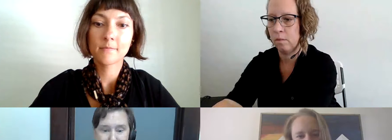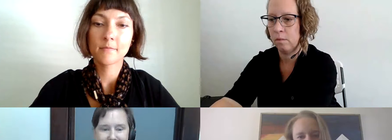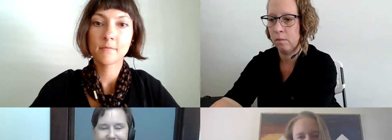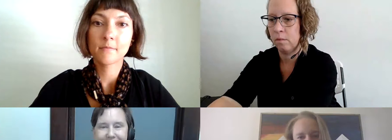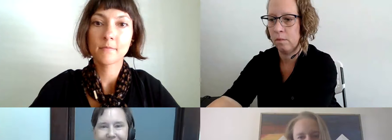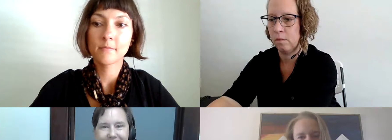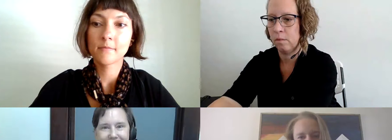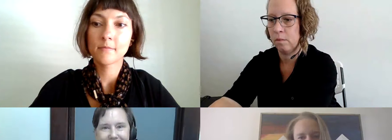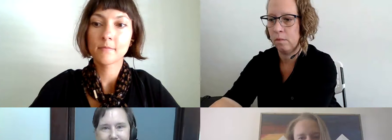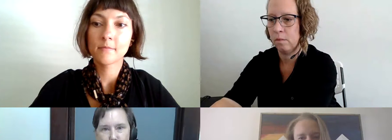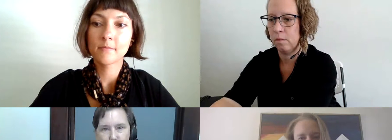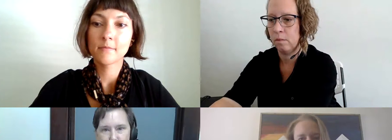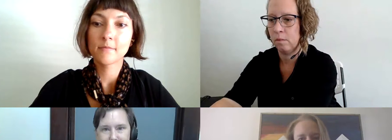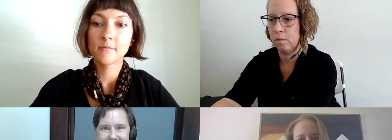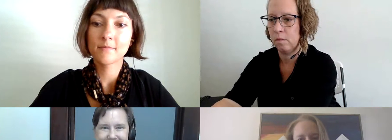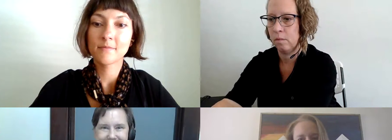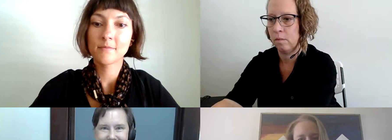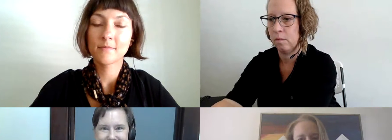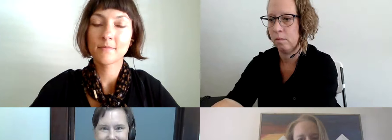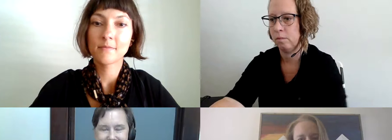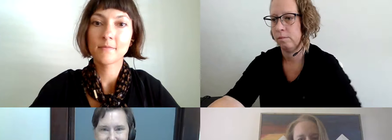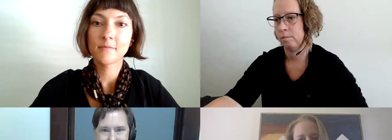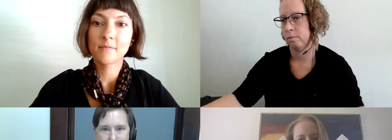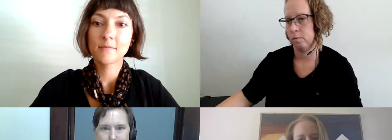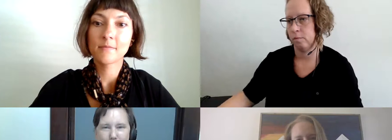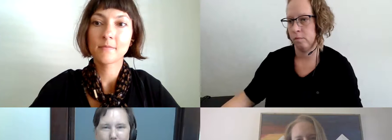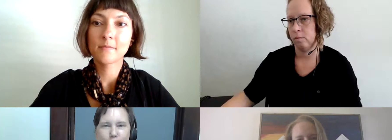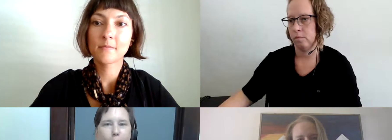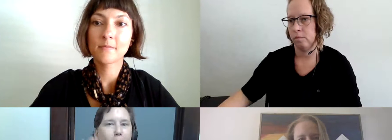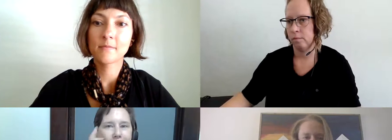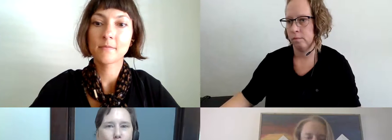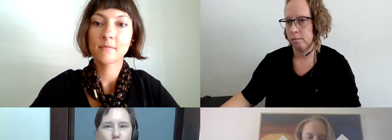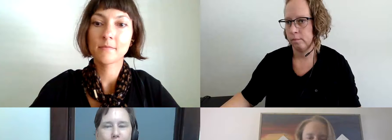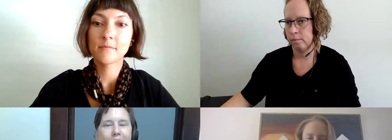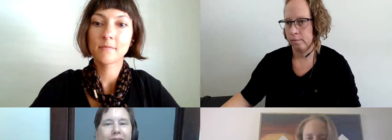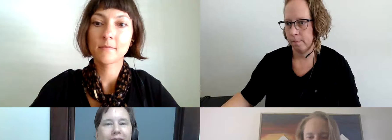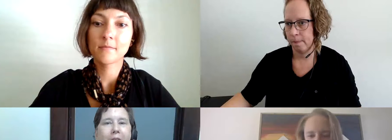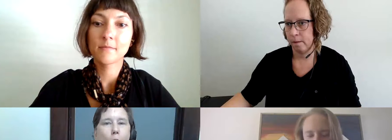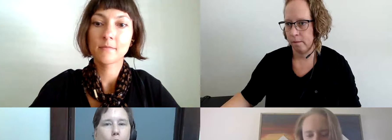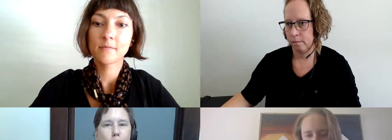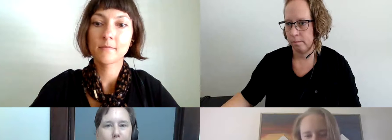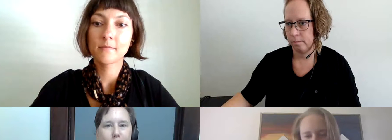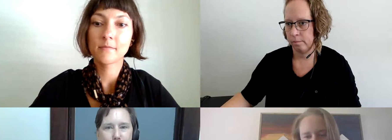Relay, and she's a outreach specialist with Fed Relay.